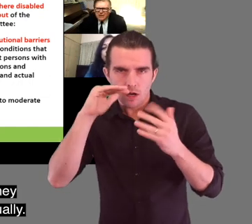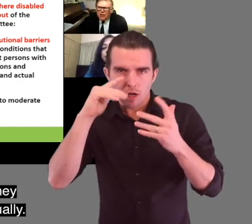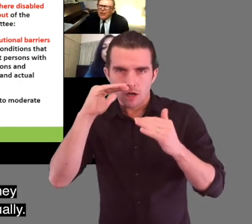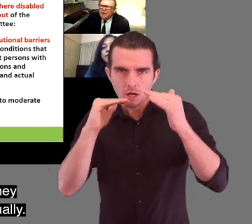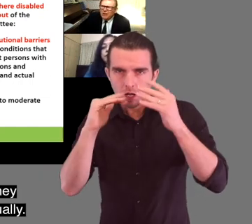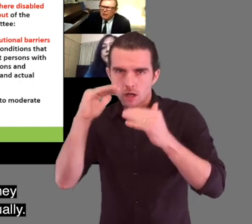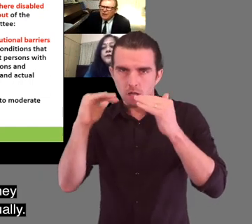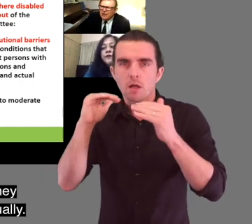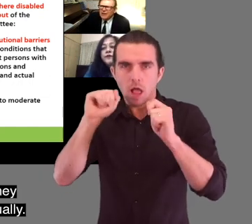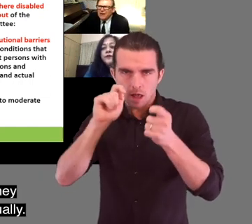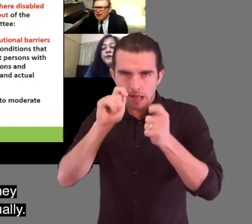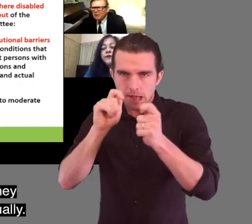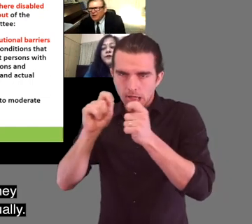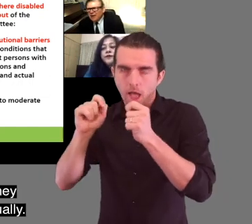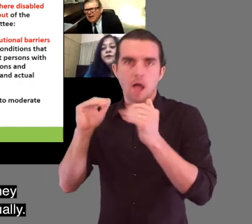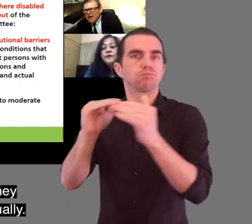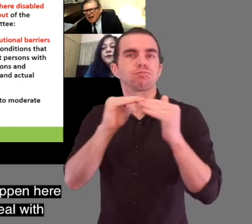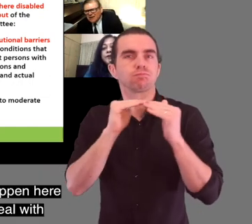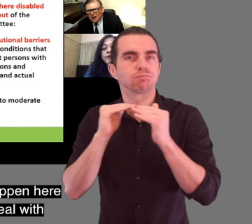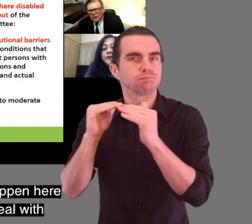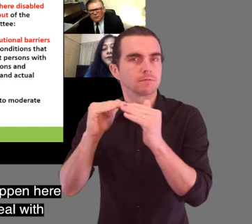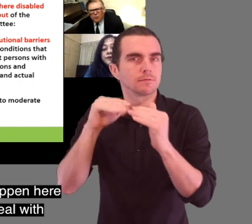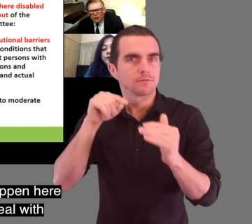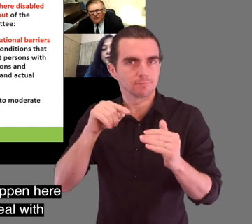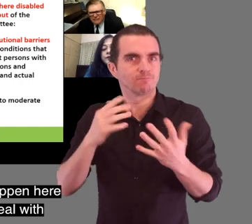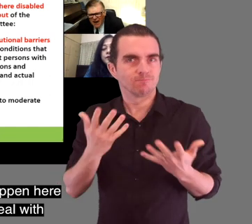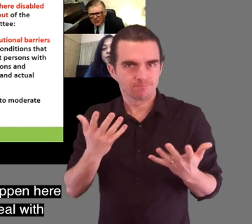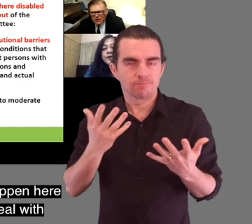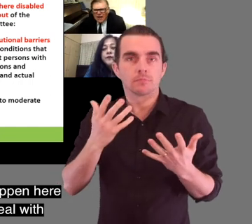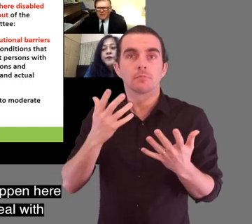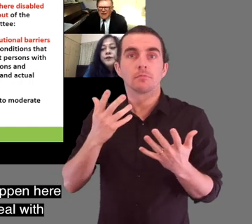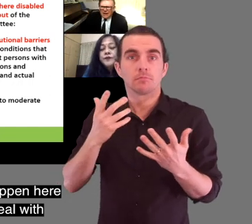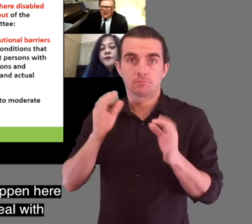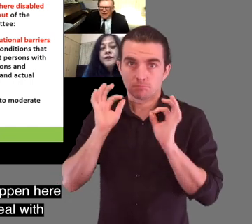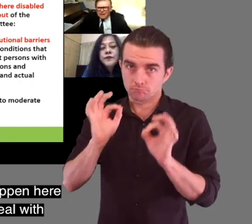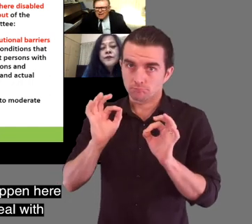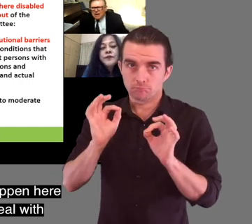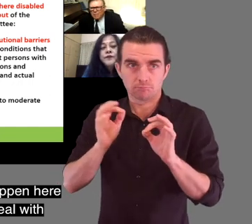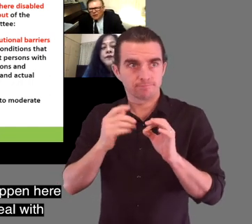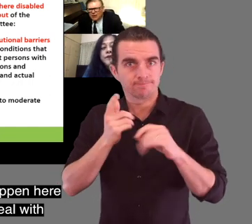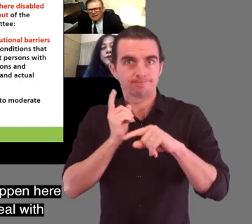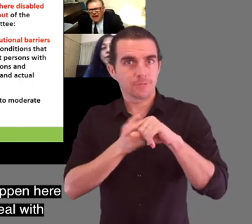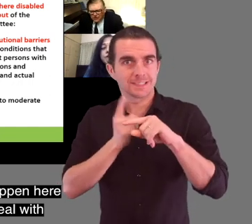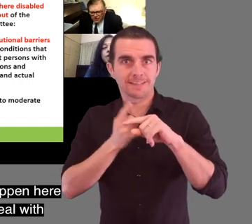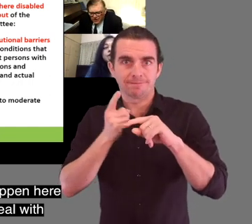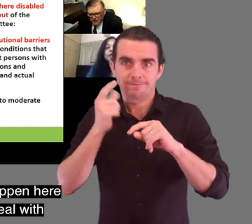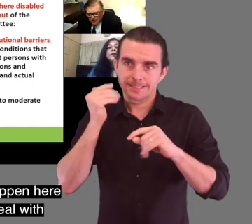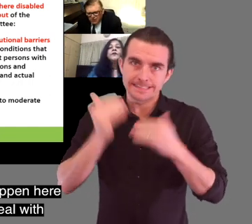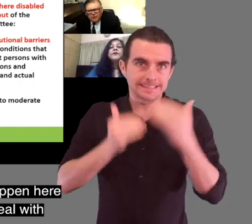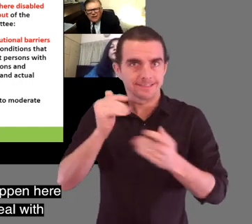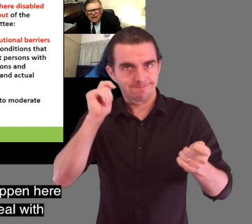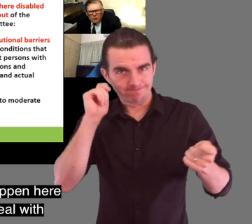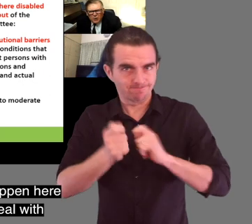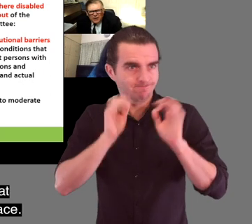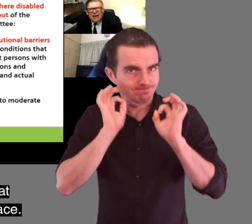things so that they can be treated equally. And so what's failed to happen here is positive action